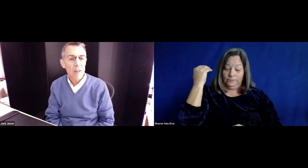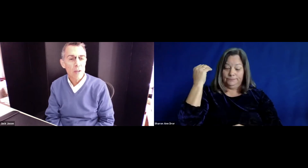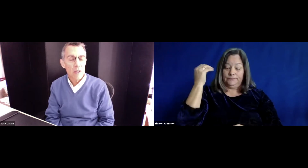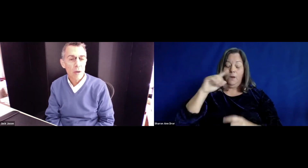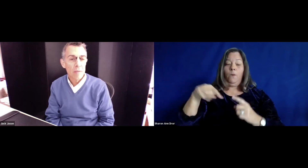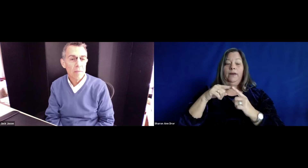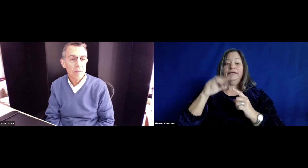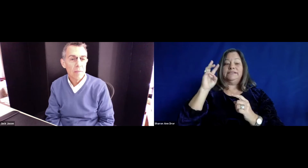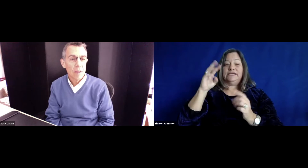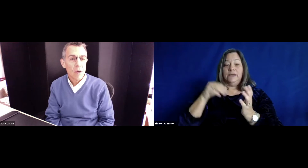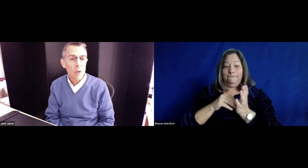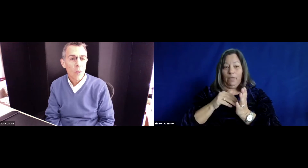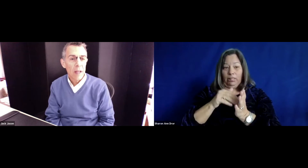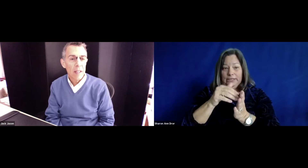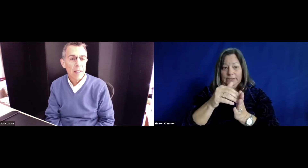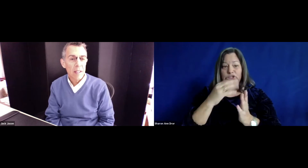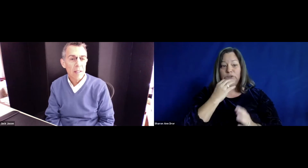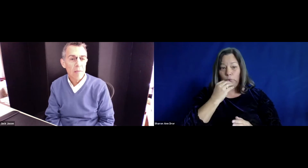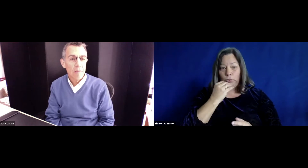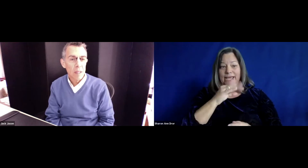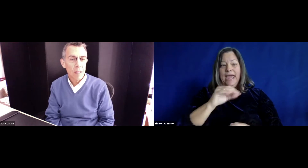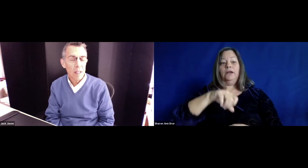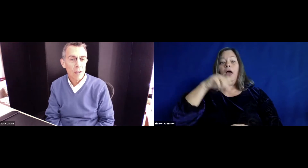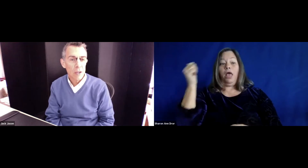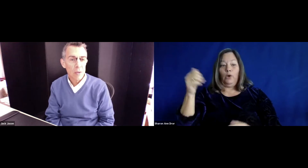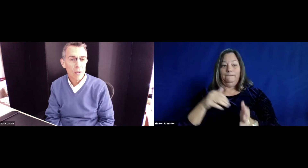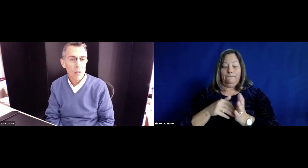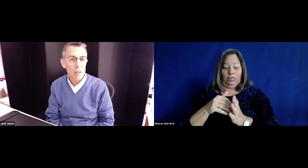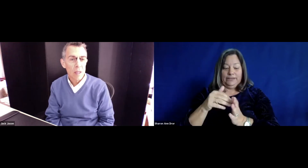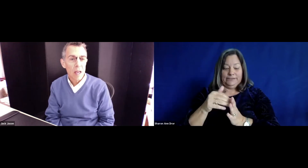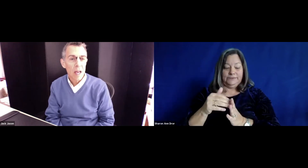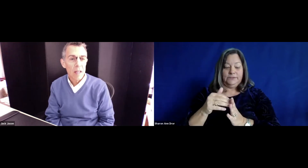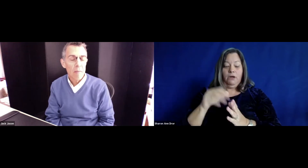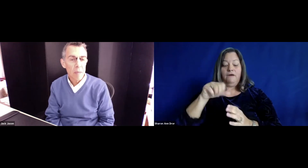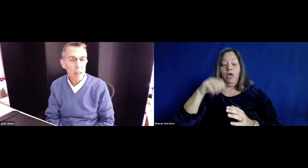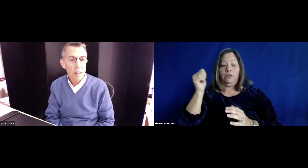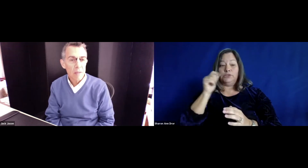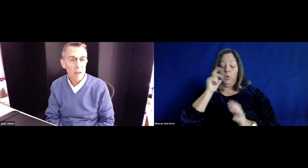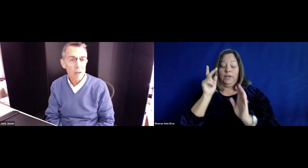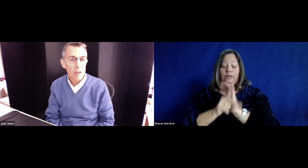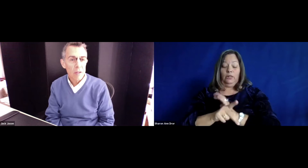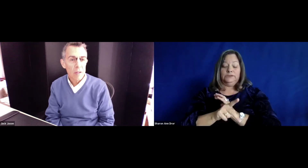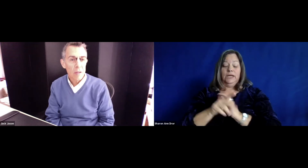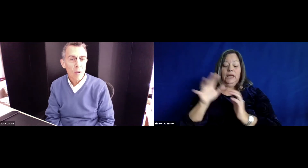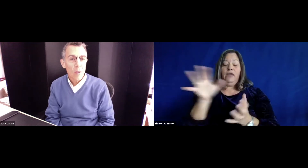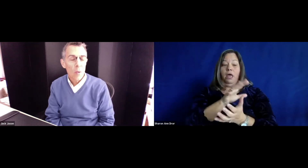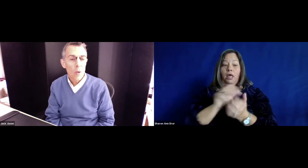ago, when 6 million Jews and millions of others were